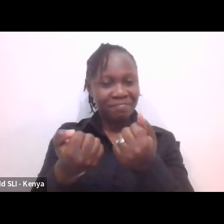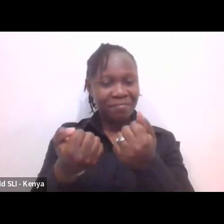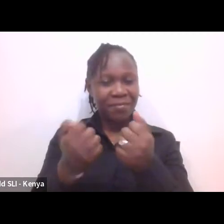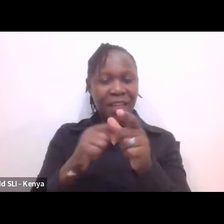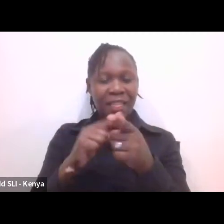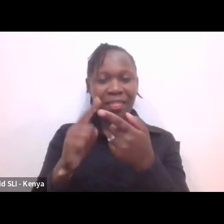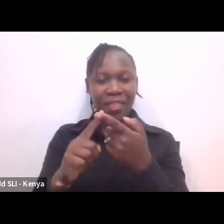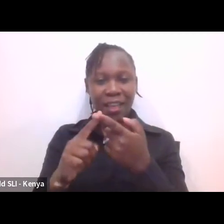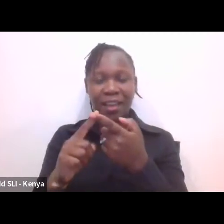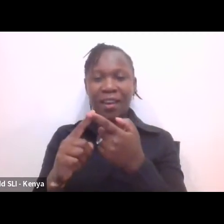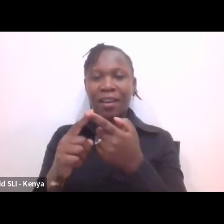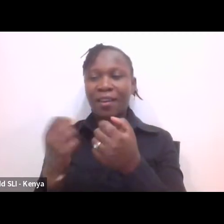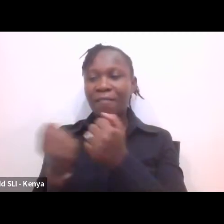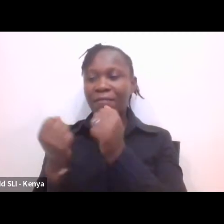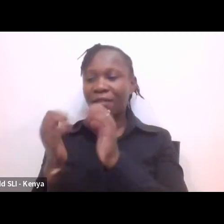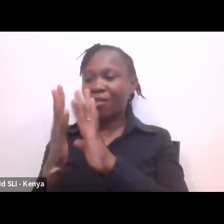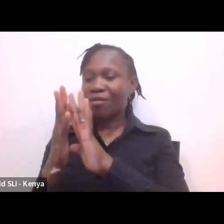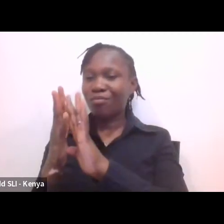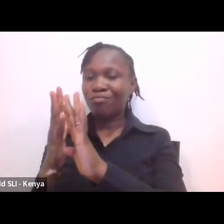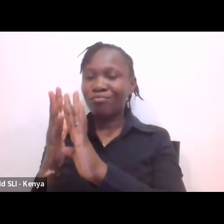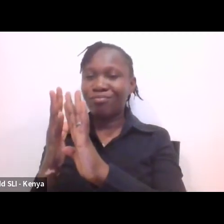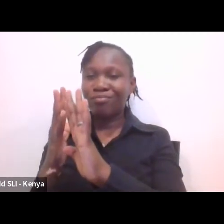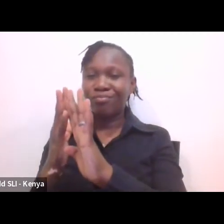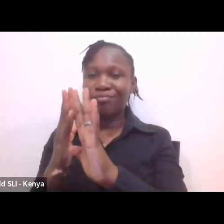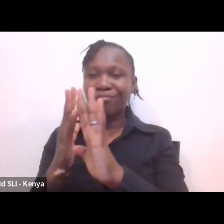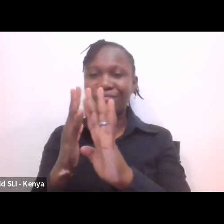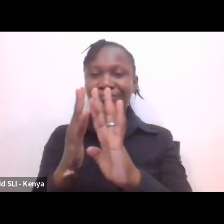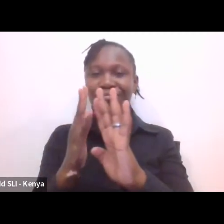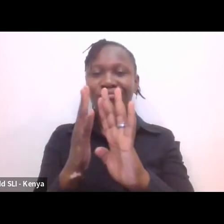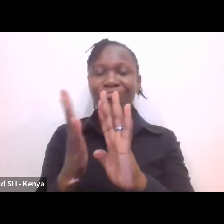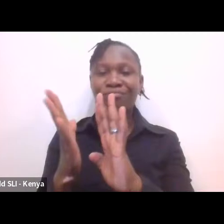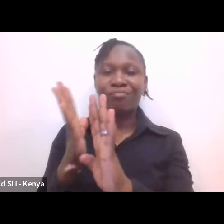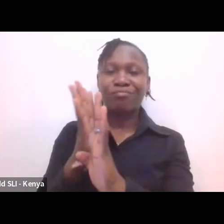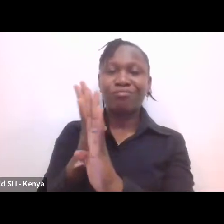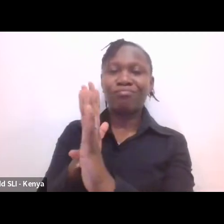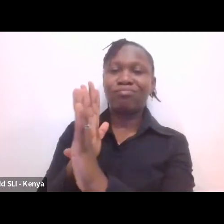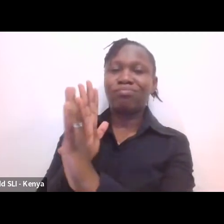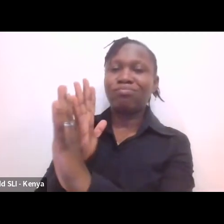falls back into line and you make good progress.